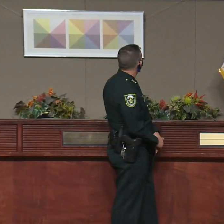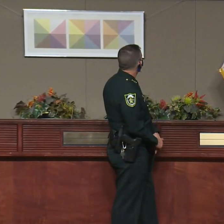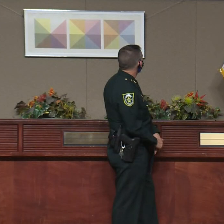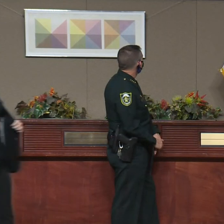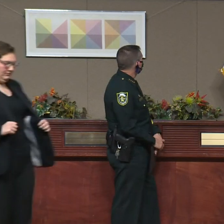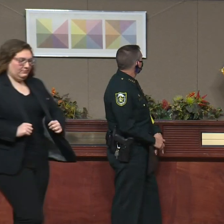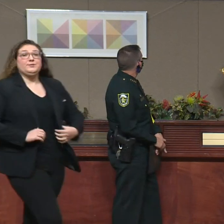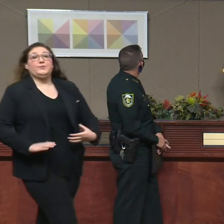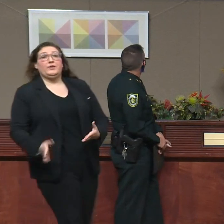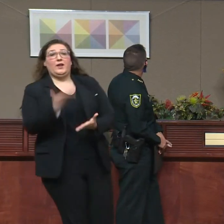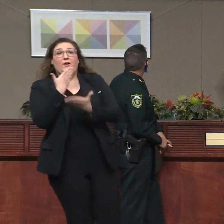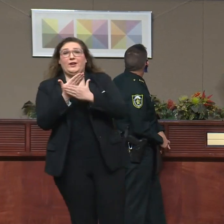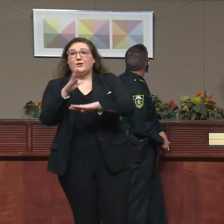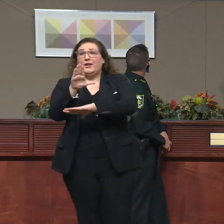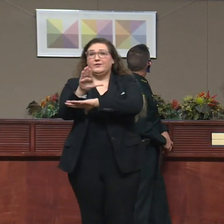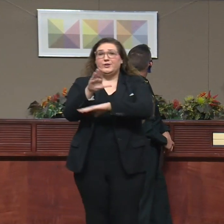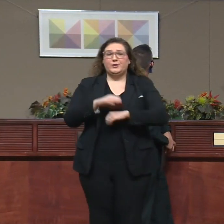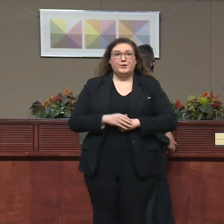Good afternoon.